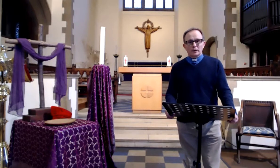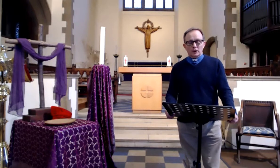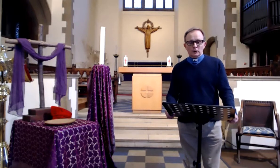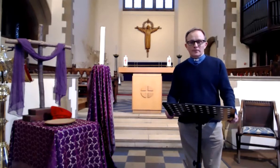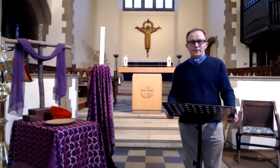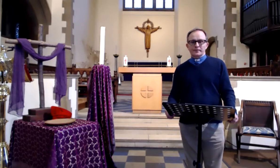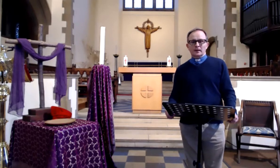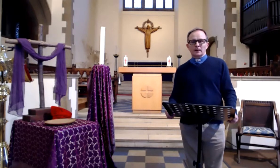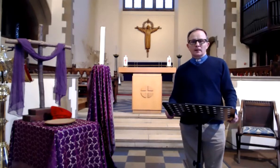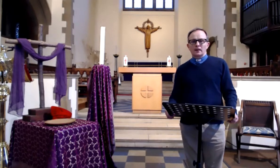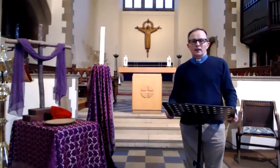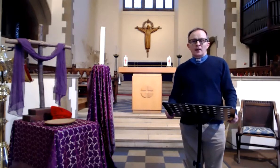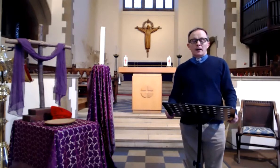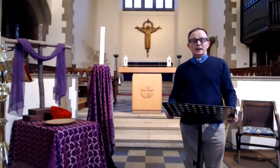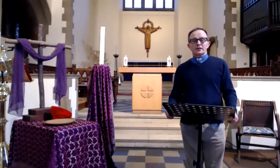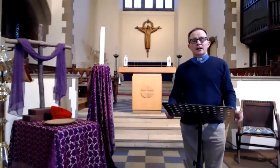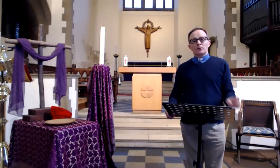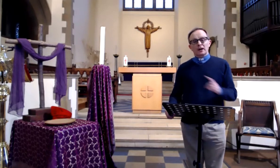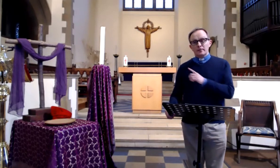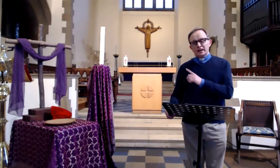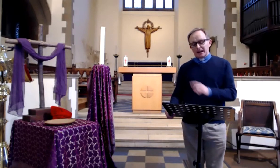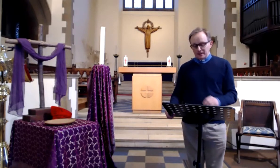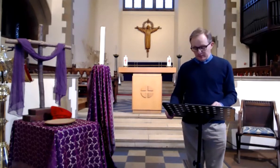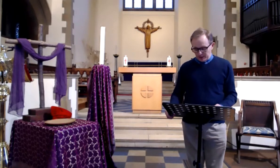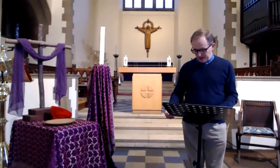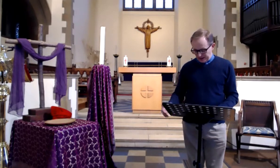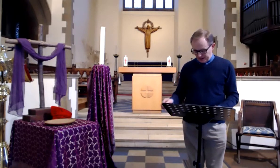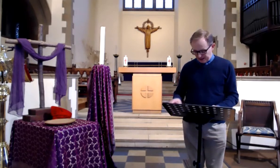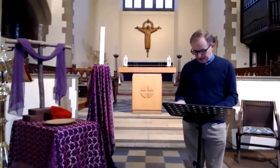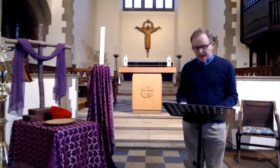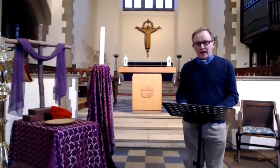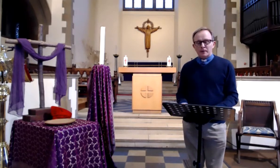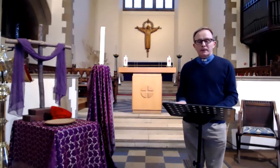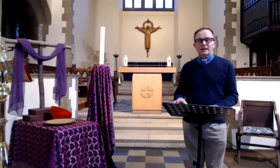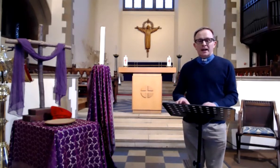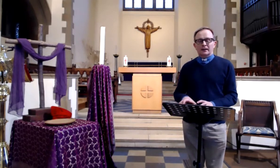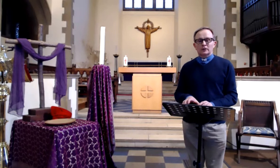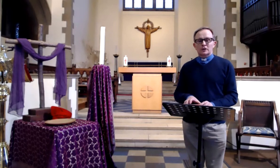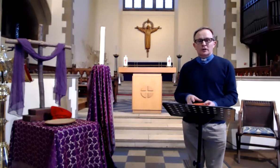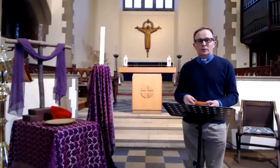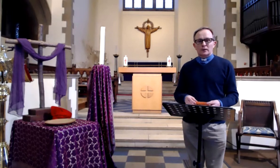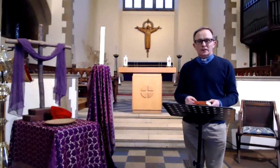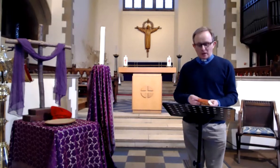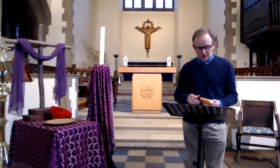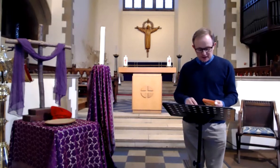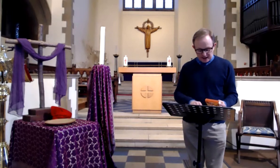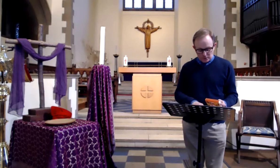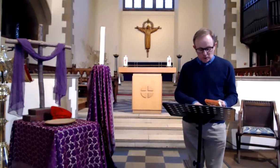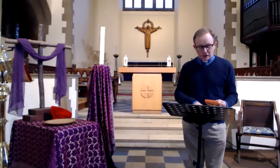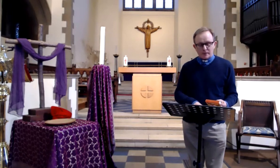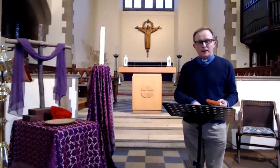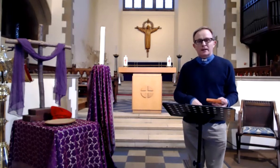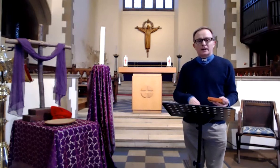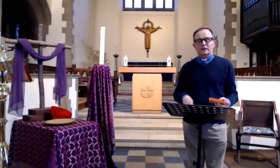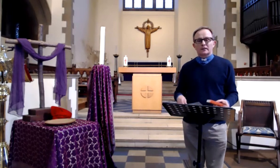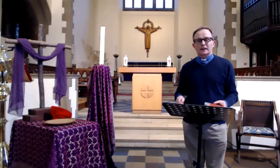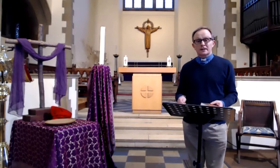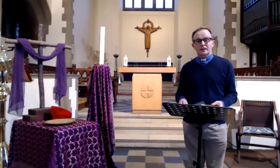God. But we're going to begin by lighting our big candle to show that we're starting our worship, and then I'm going to get us to think